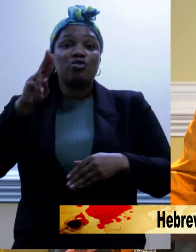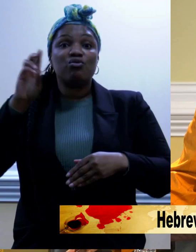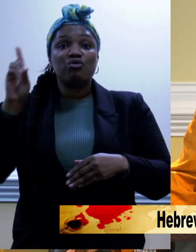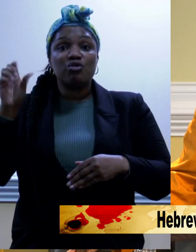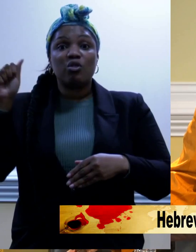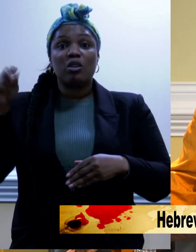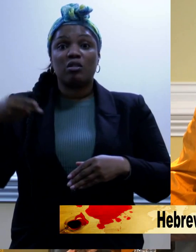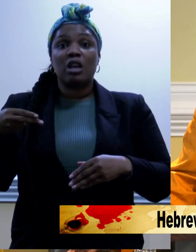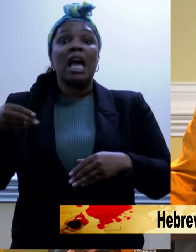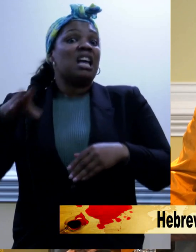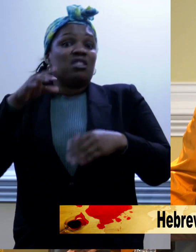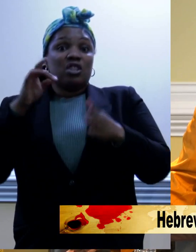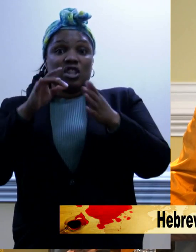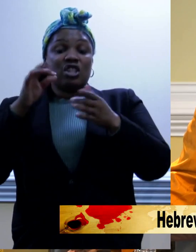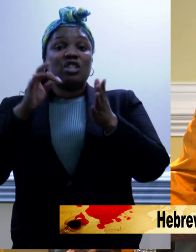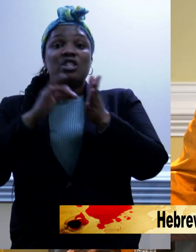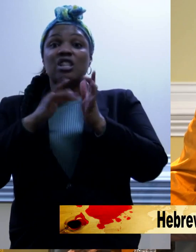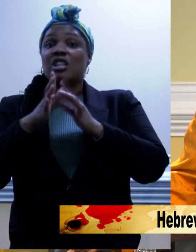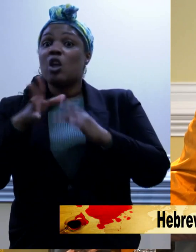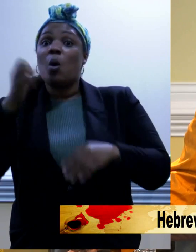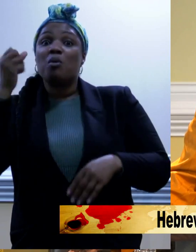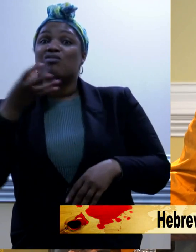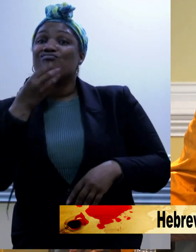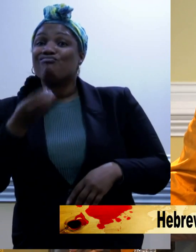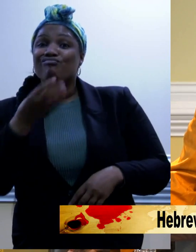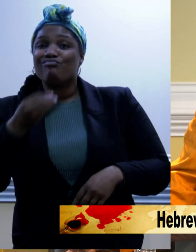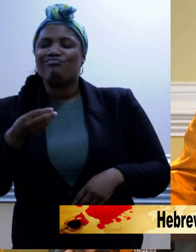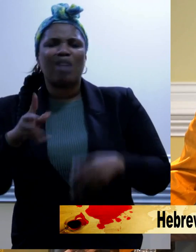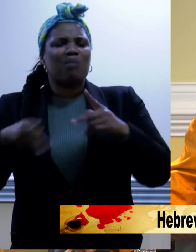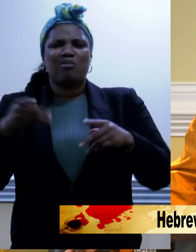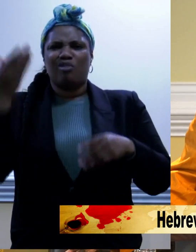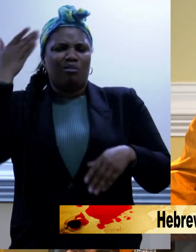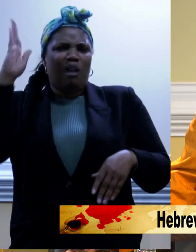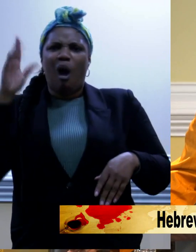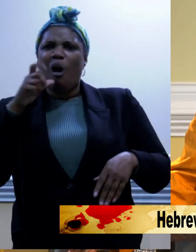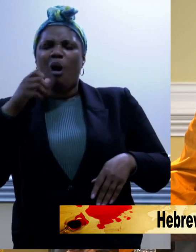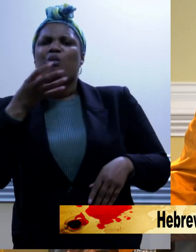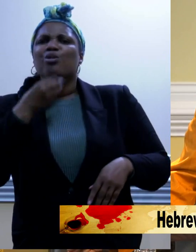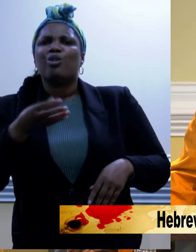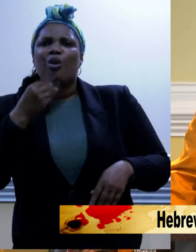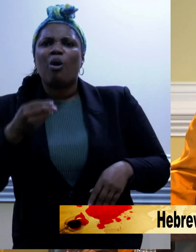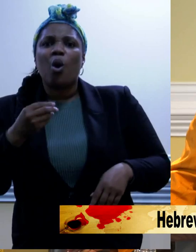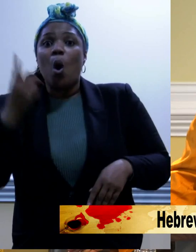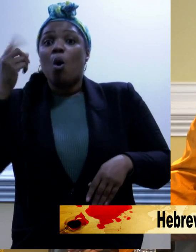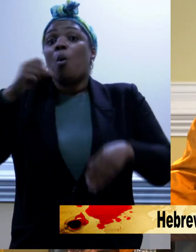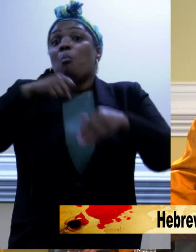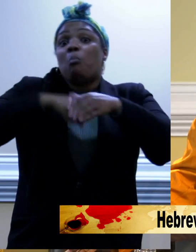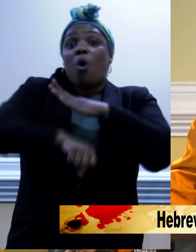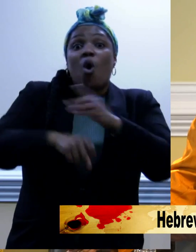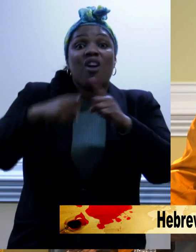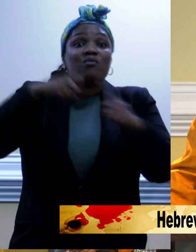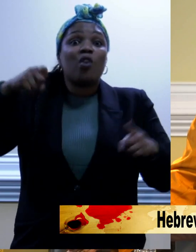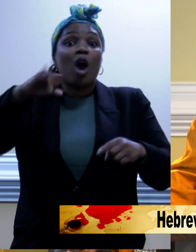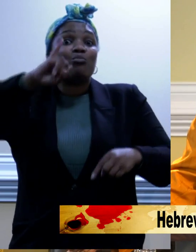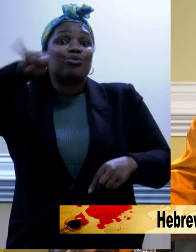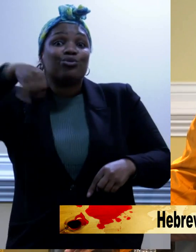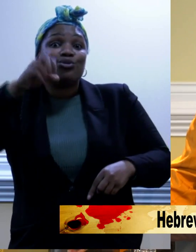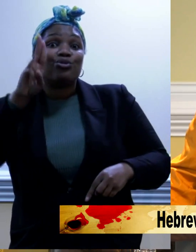Yes. People don't even know who a Jew is. You know who a Jew is? One that come out of the tribe of Judah.